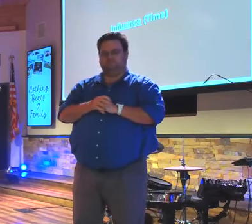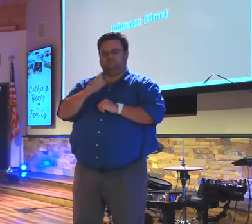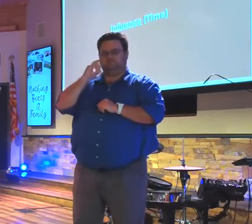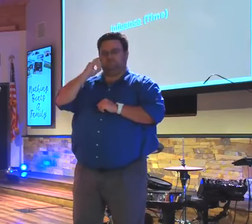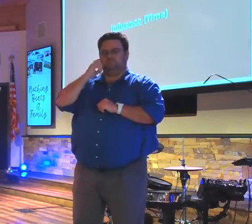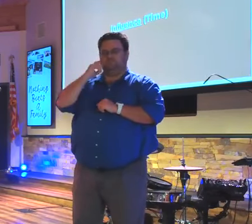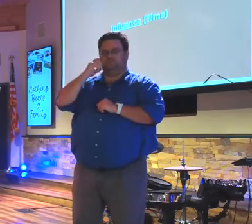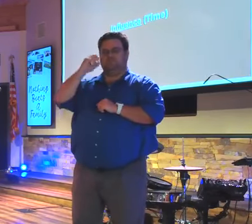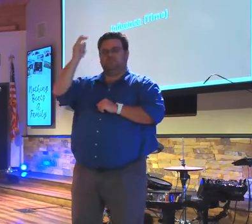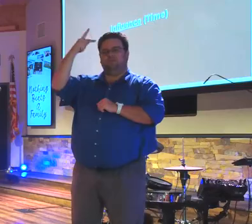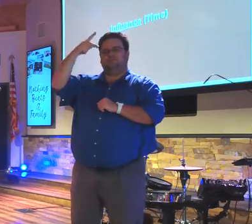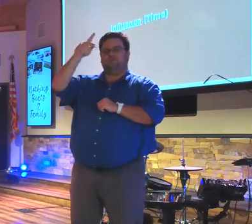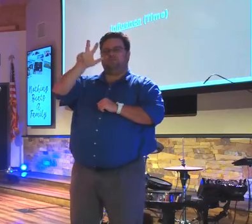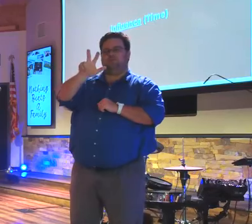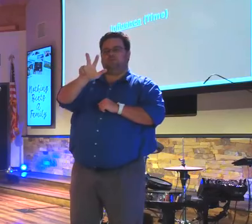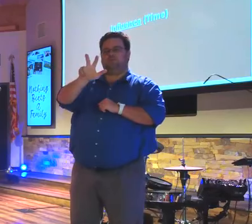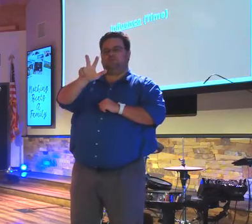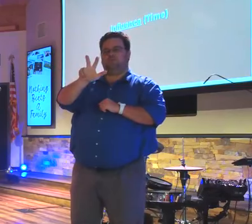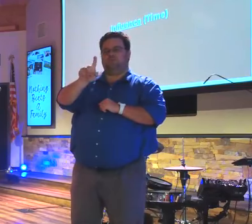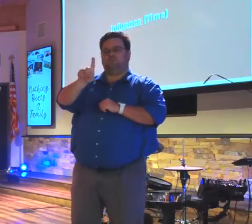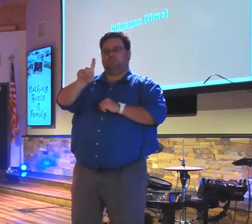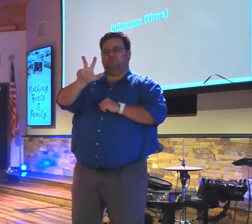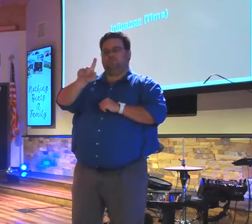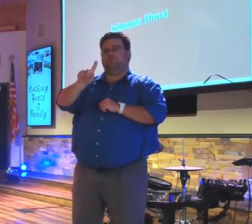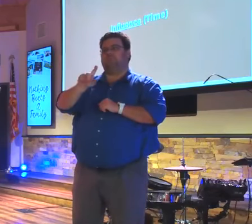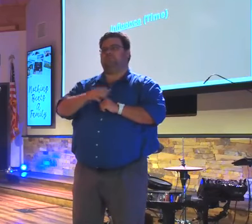to Proverbs 31. Go to chapter 31.